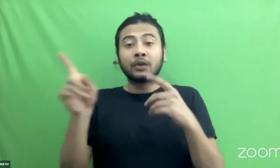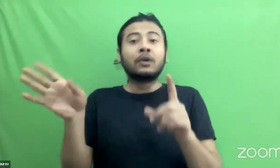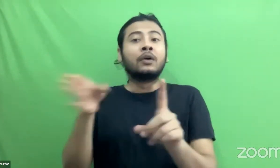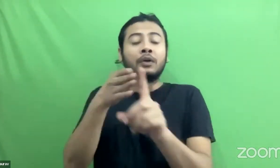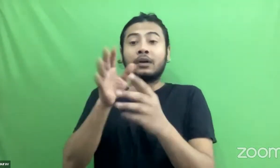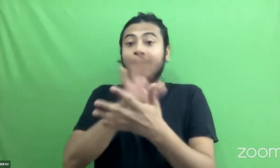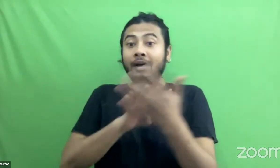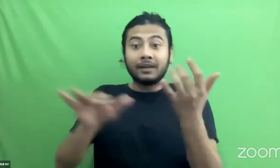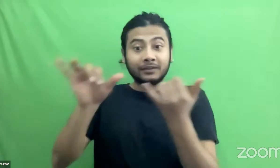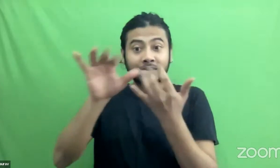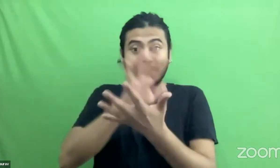service.